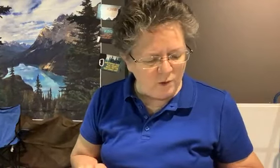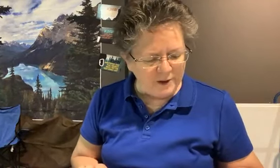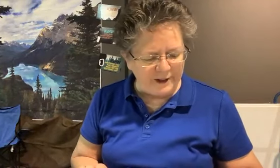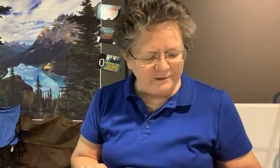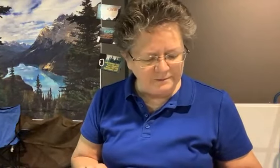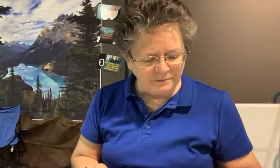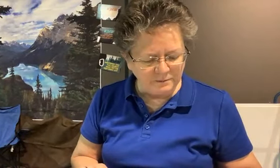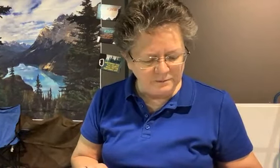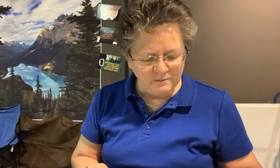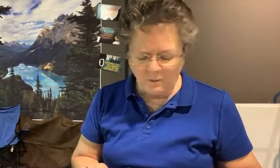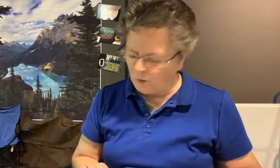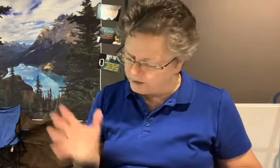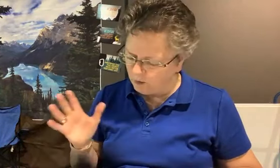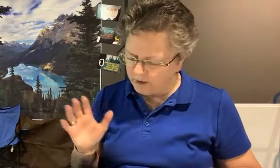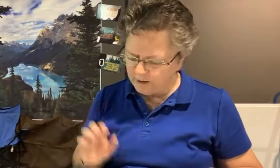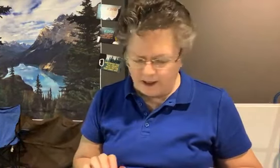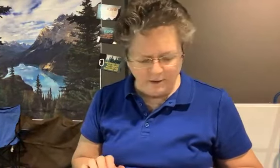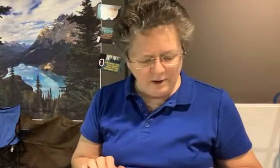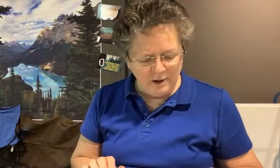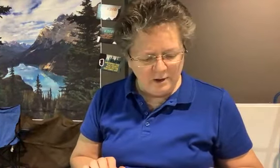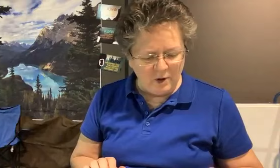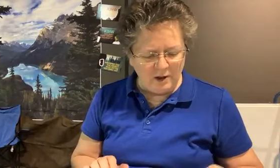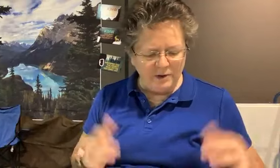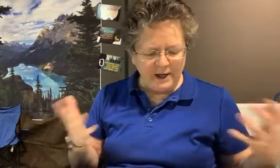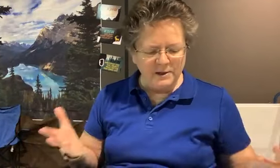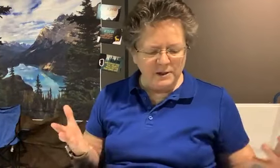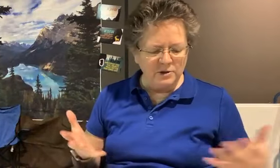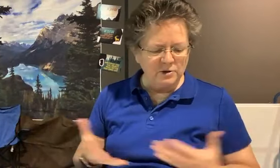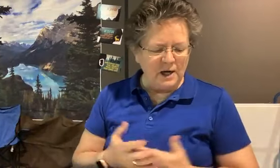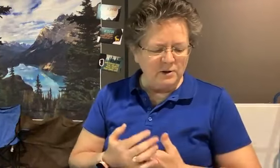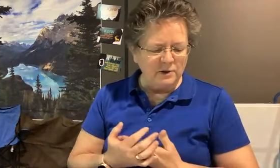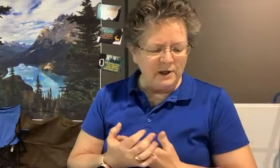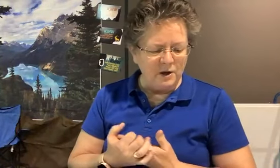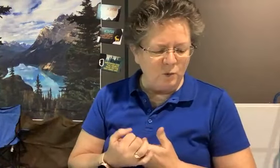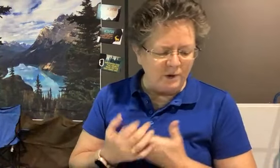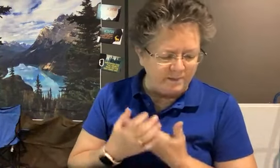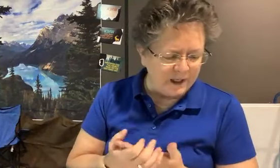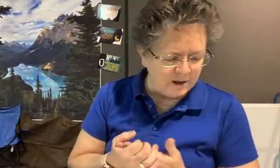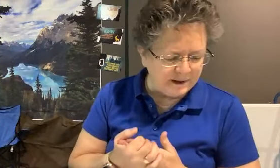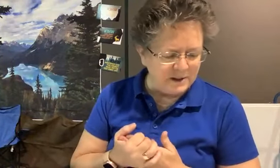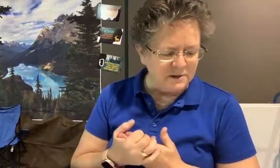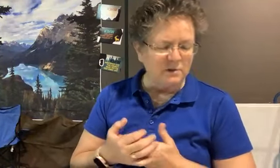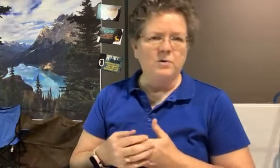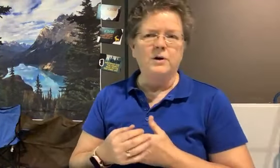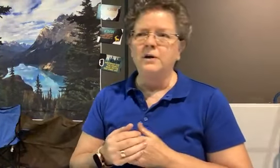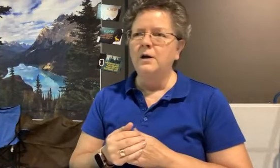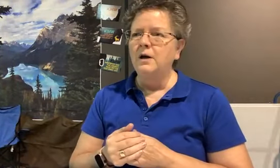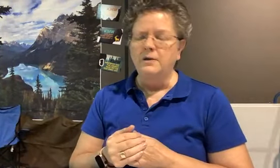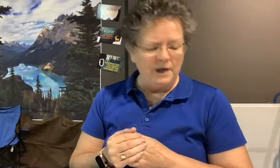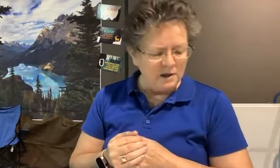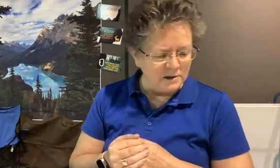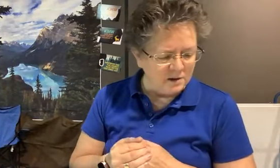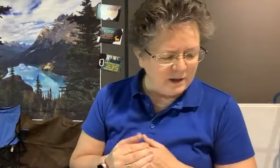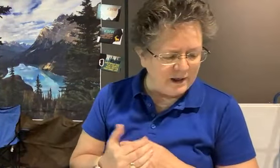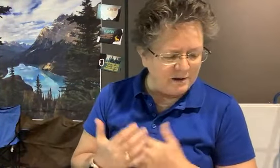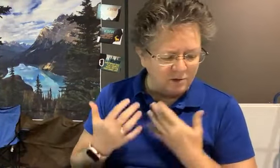warning. What's the warning about? Well, their ancestors not only rebelled against the Lord, they also